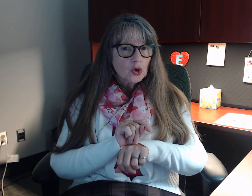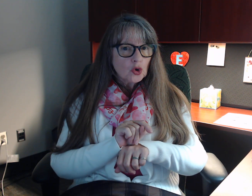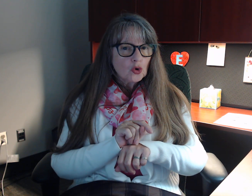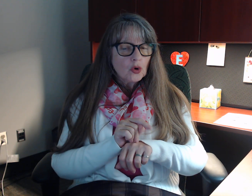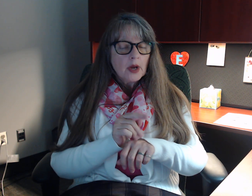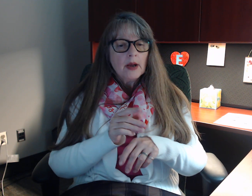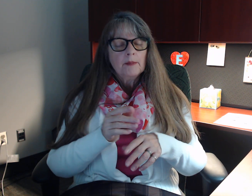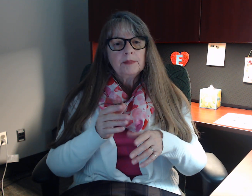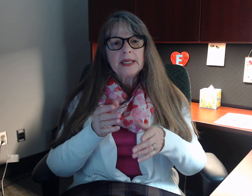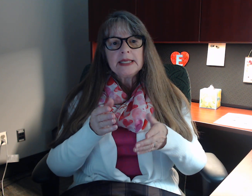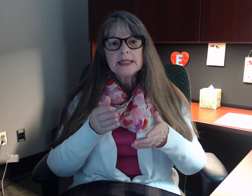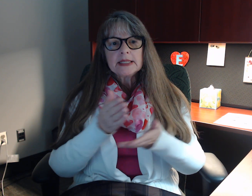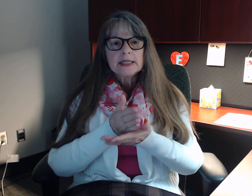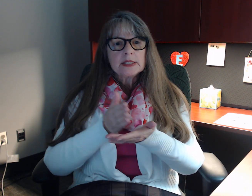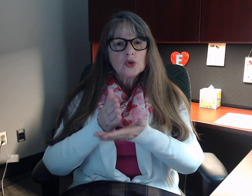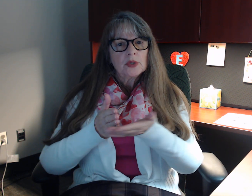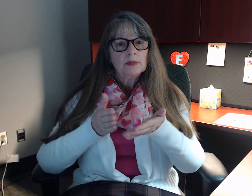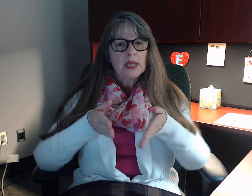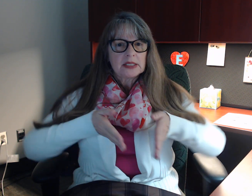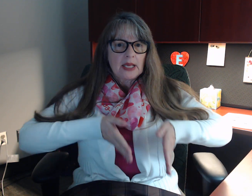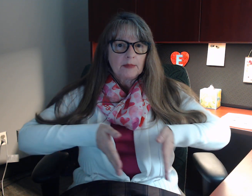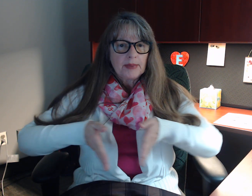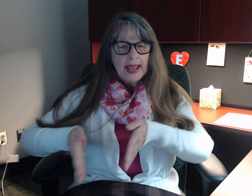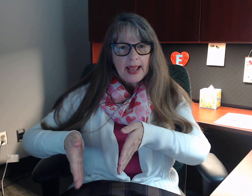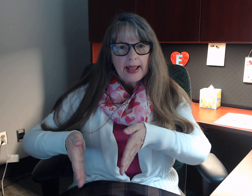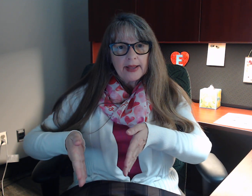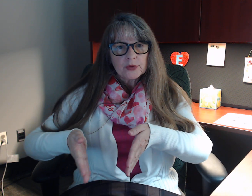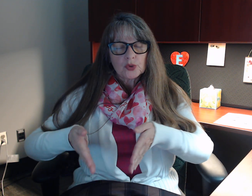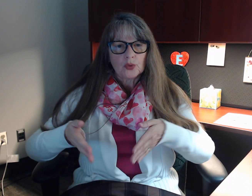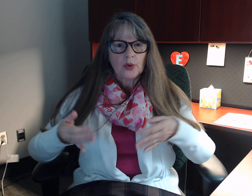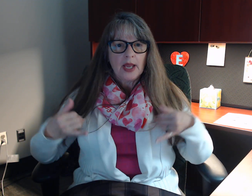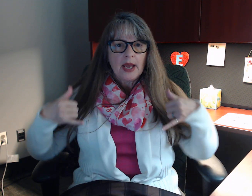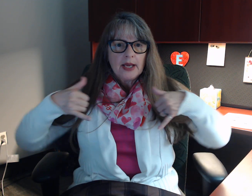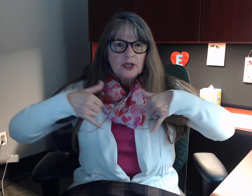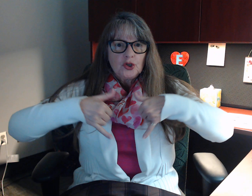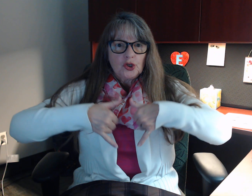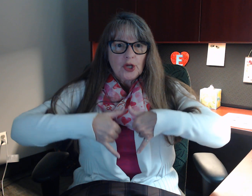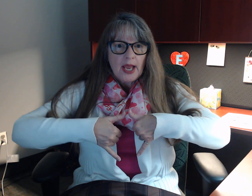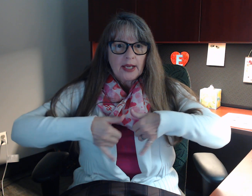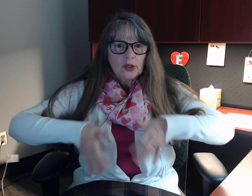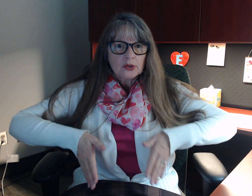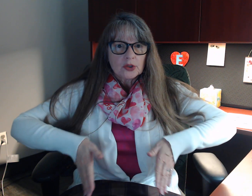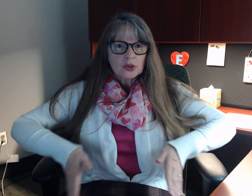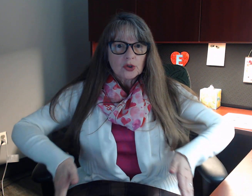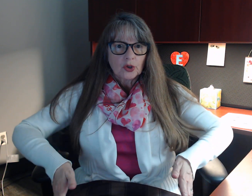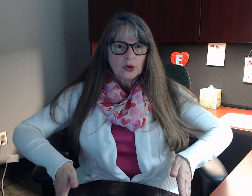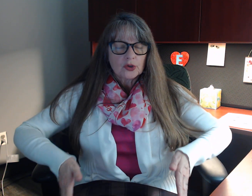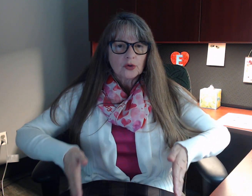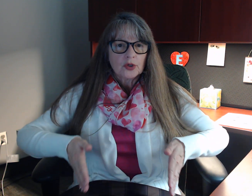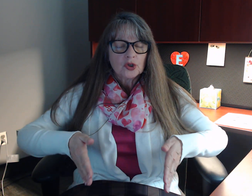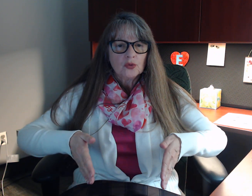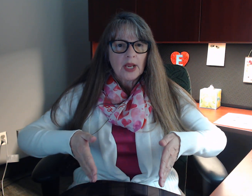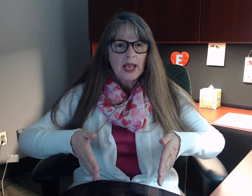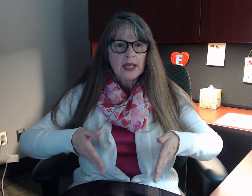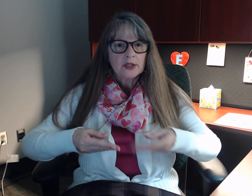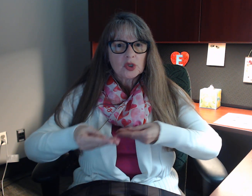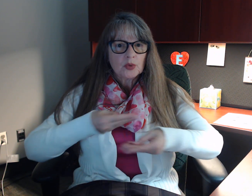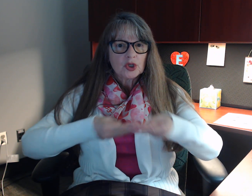traditional pieces. That's like pants or a jacket, skirt, so that you can switch